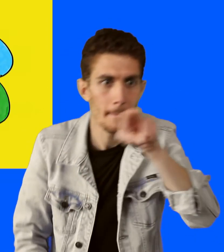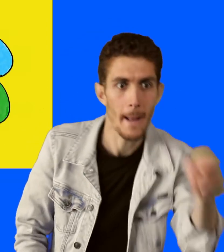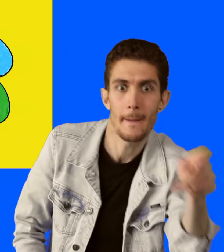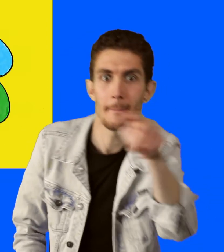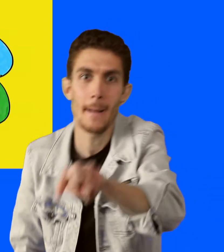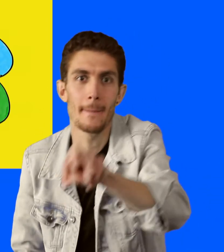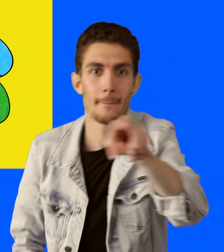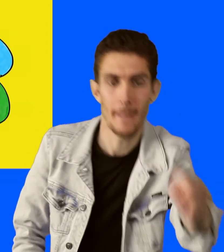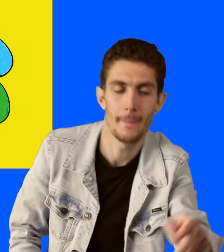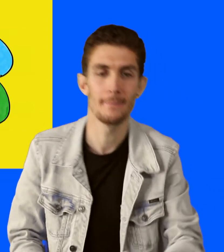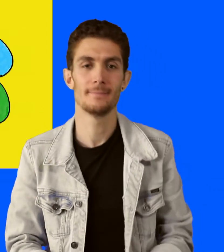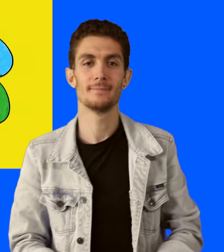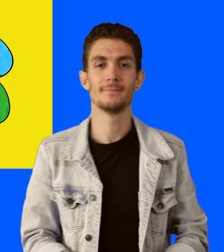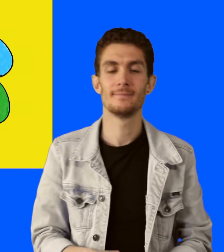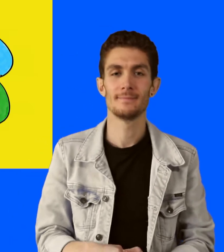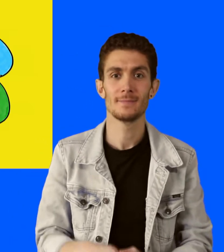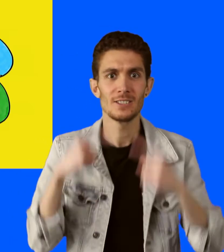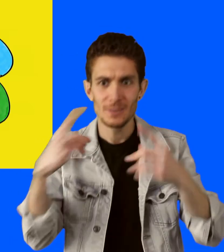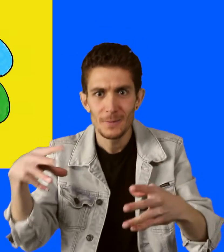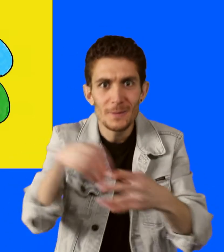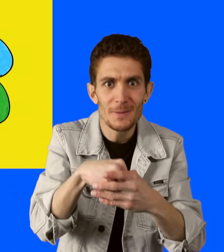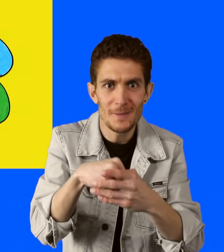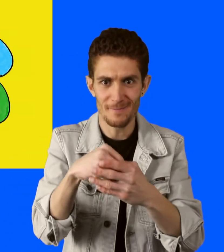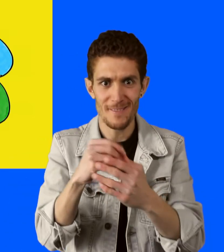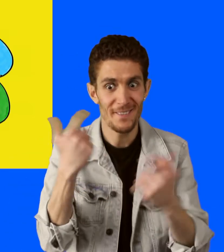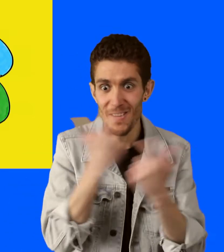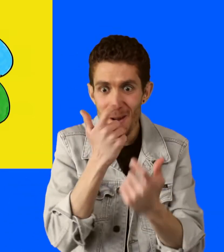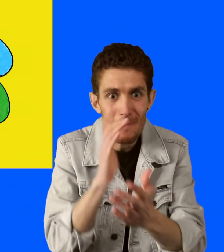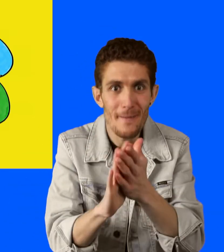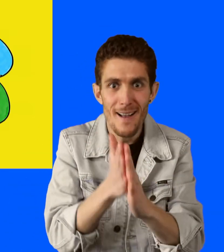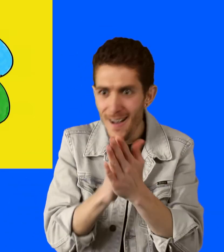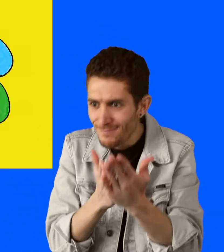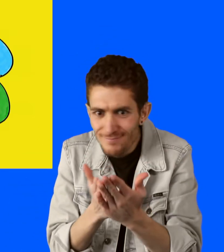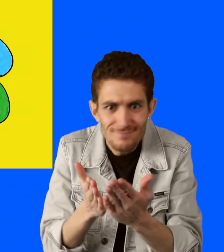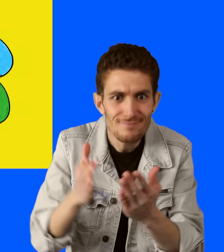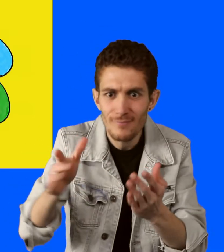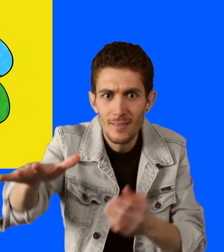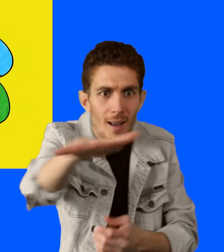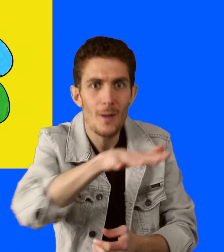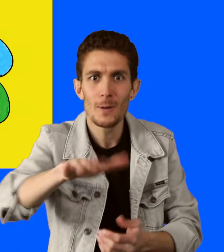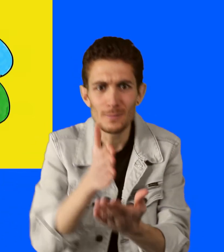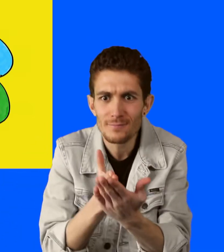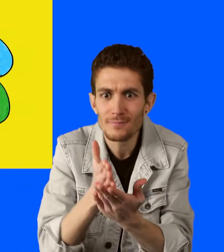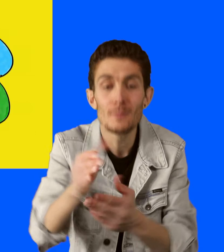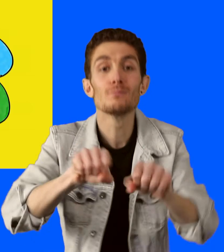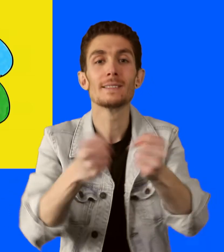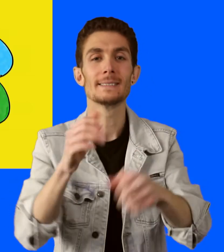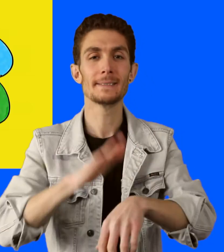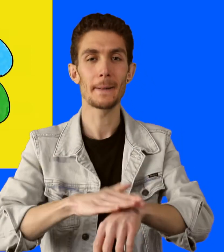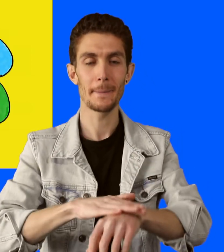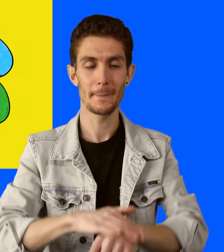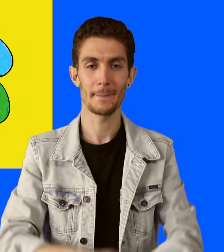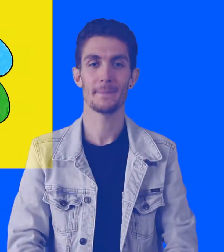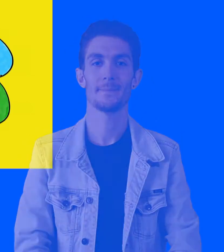slice of wood as a stepping stone then they all tried out the obstacle course even their teacher